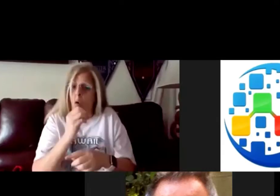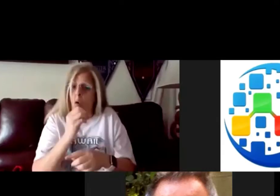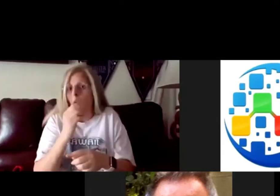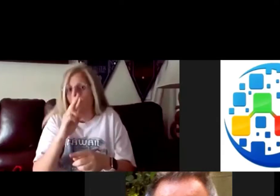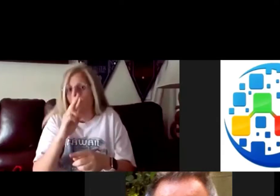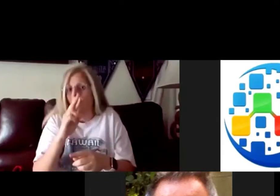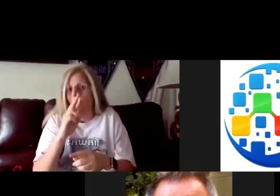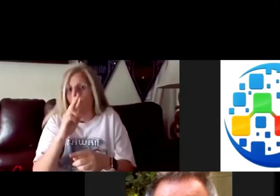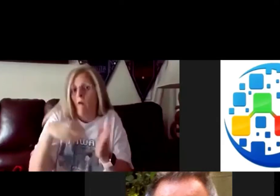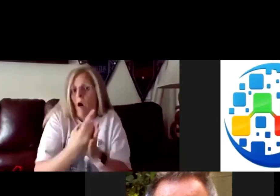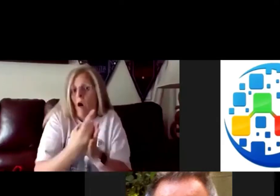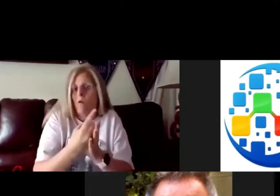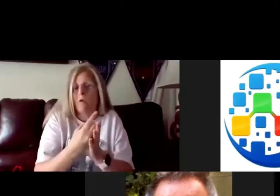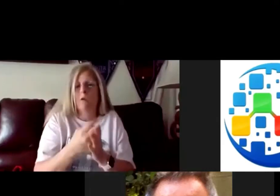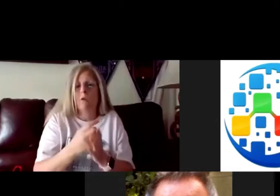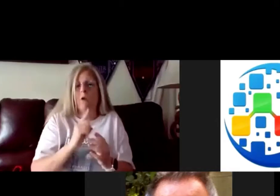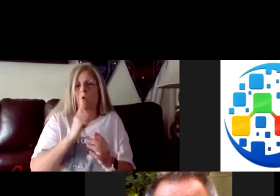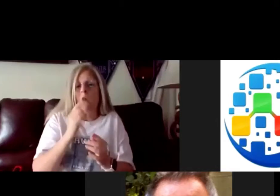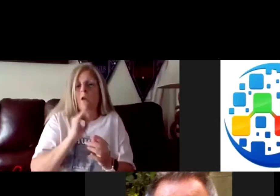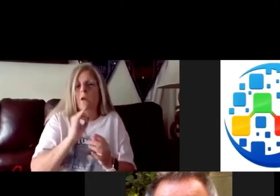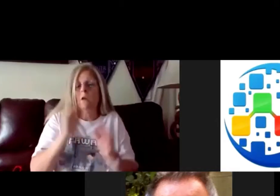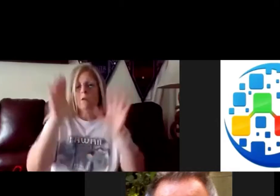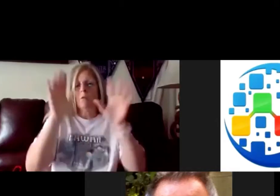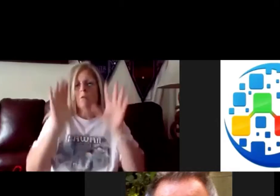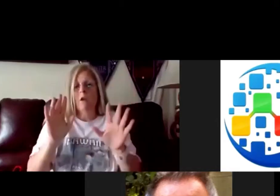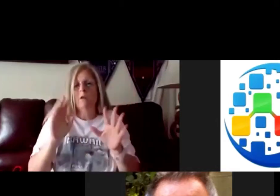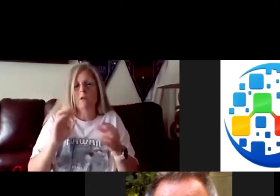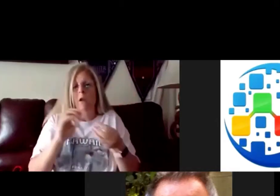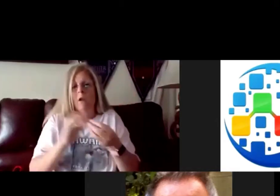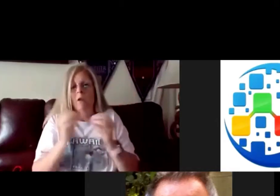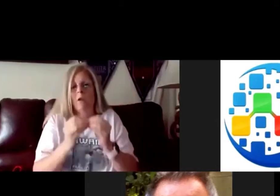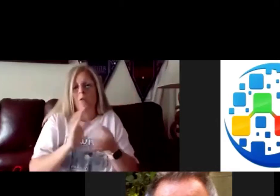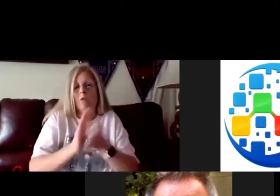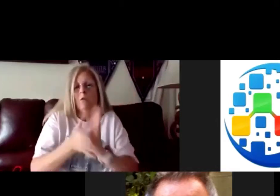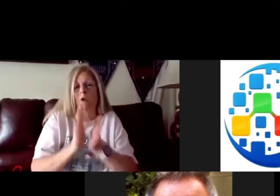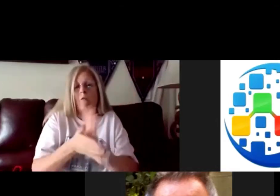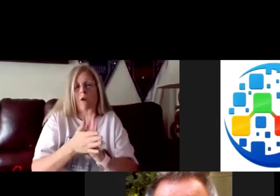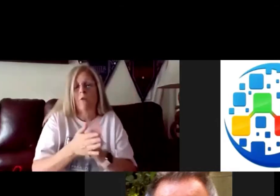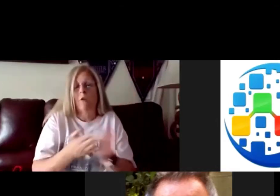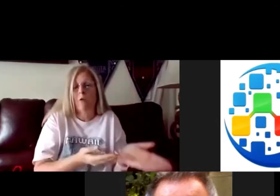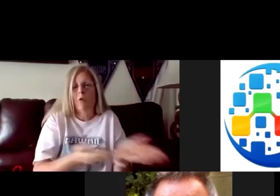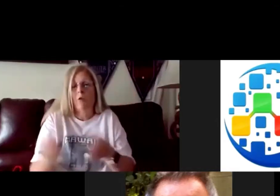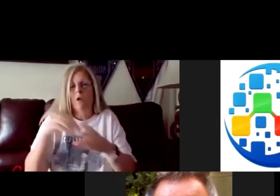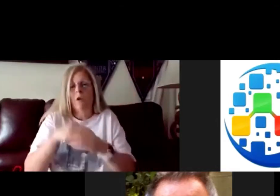hours. It really is amazing. And the numbers of traffic that they're going to be bringing in,